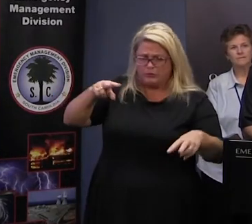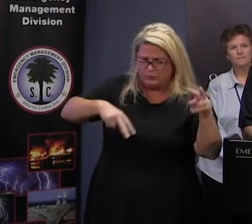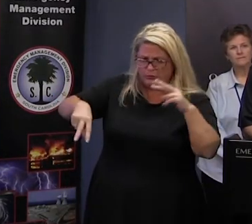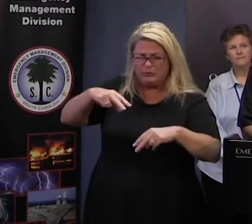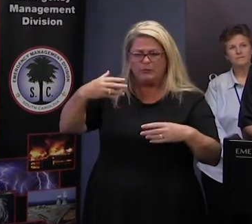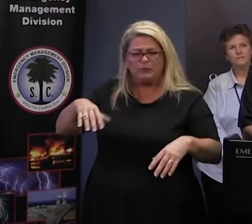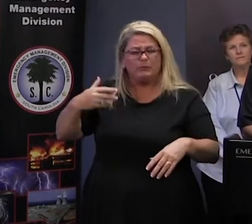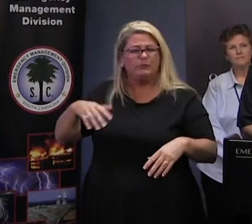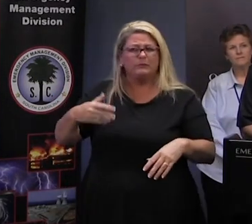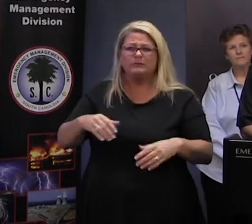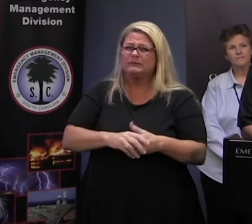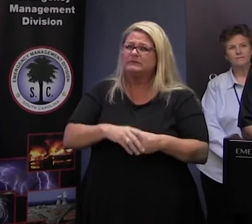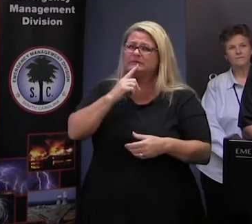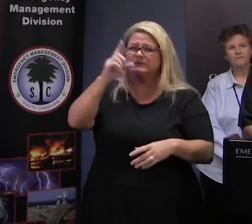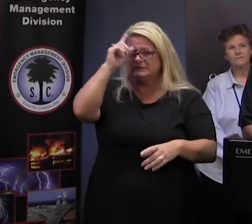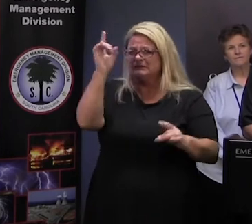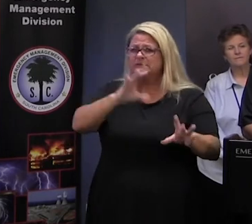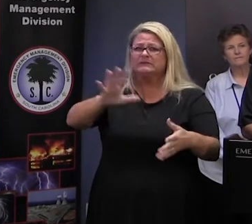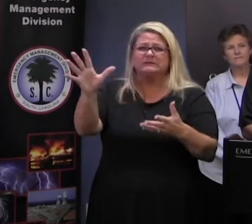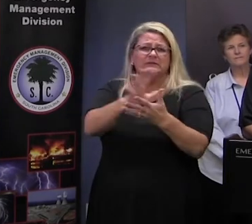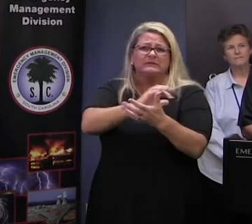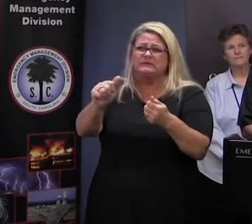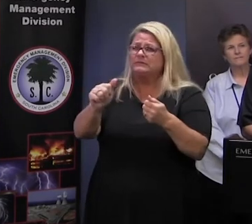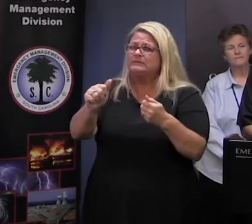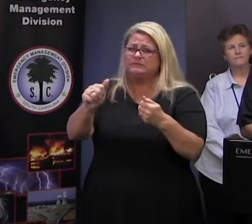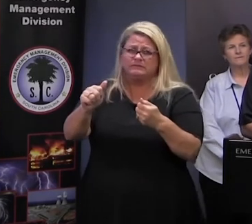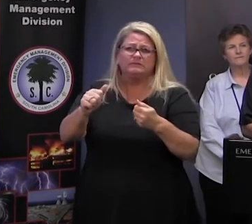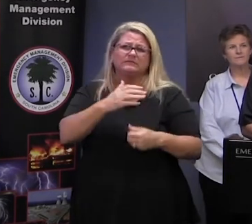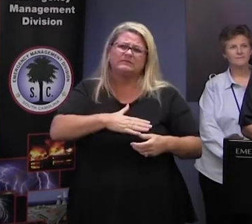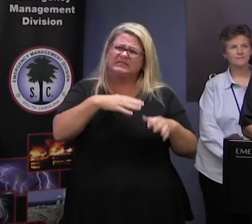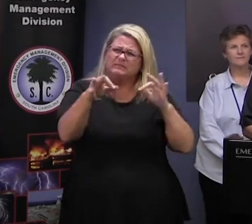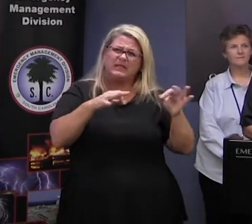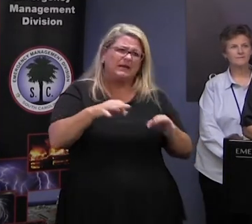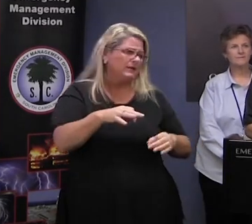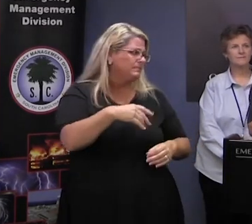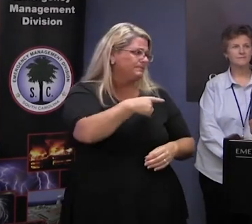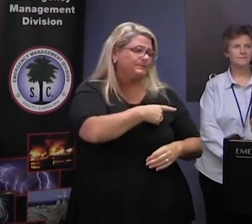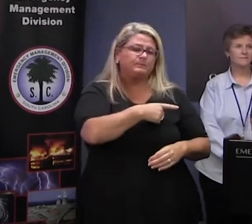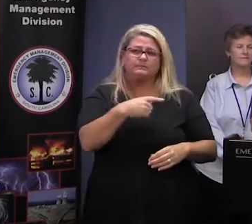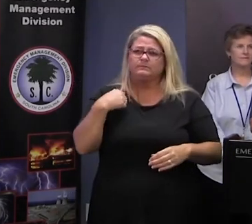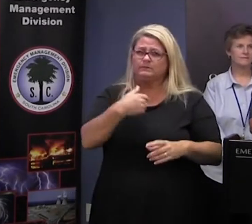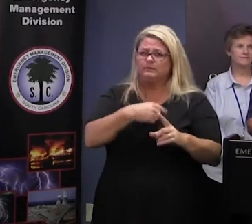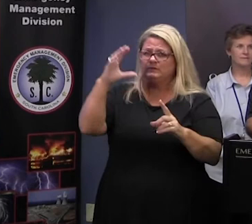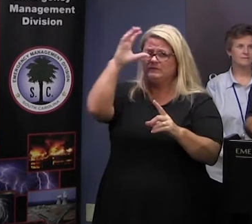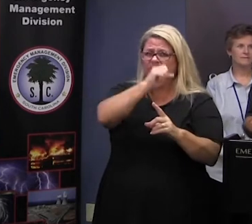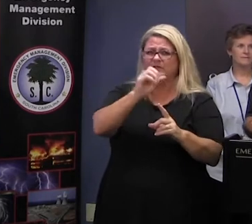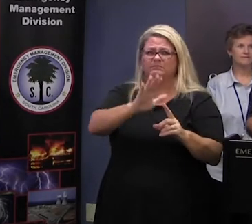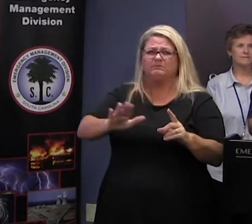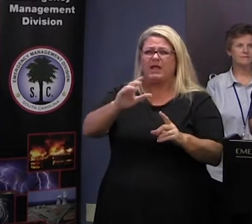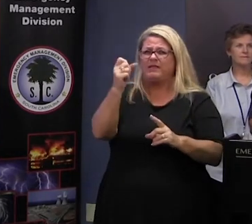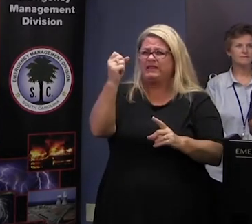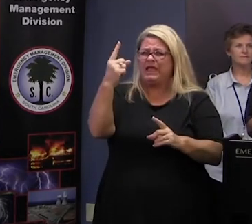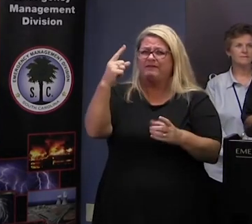that were just completely devastated by flooding. Talk a little bit about those areas. Well, right now we're estimating that about